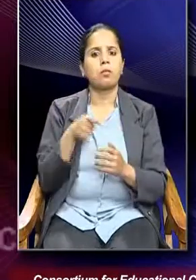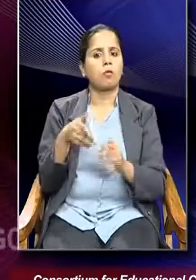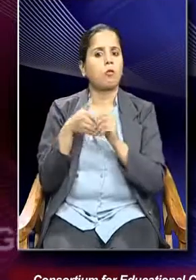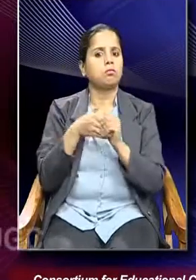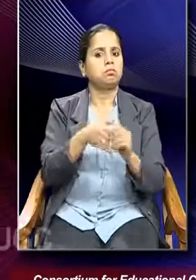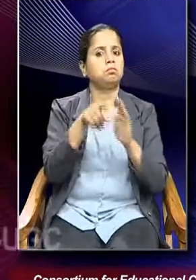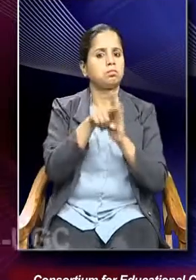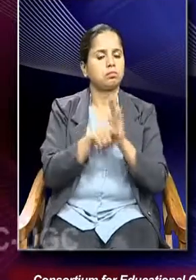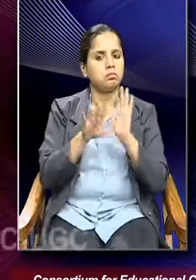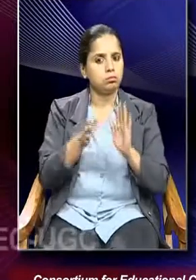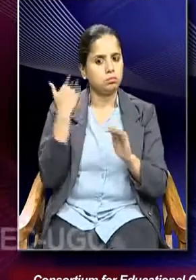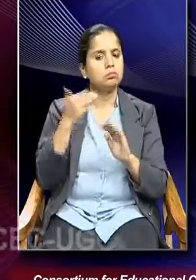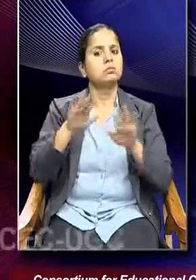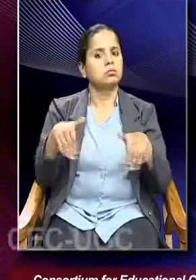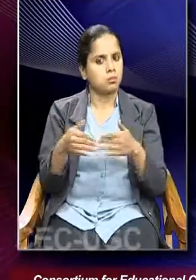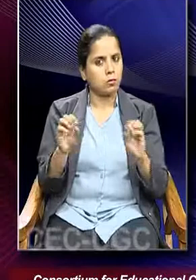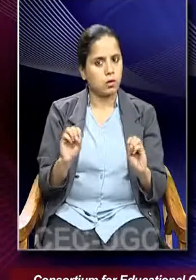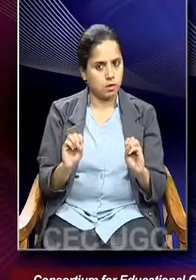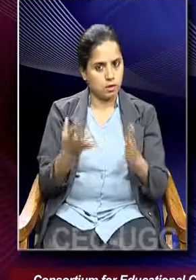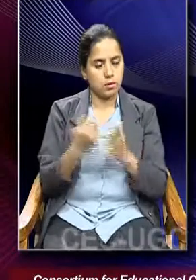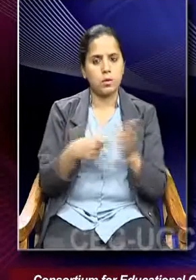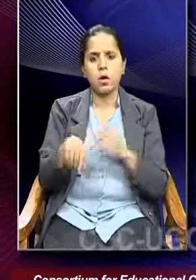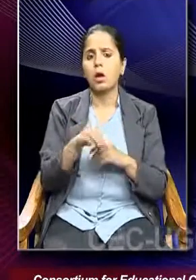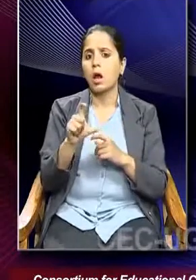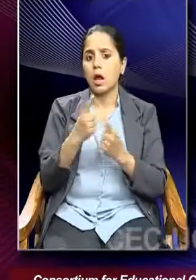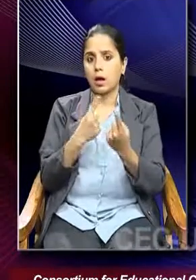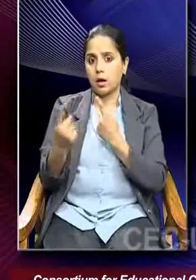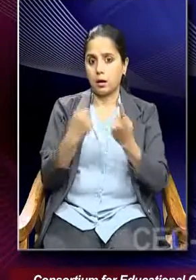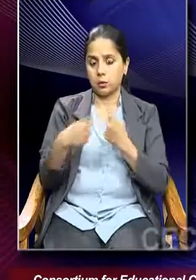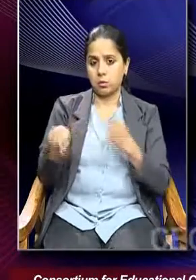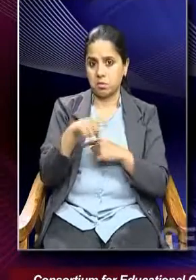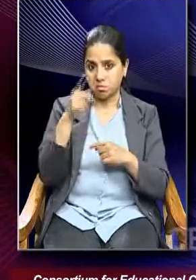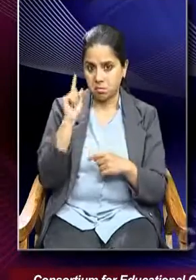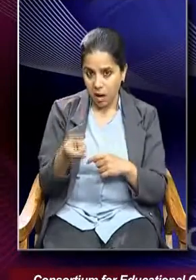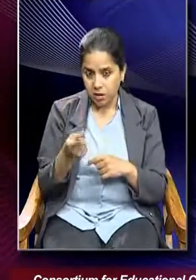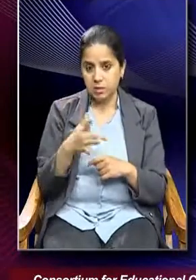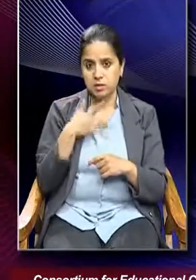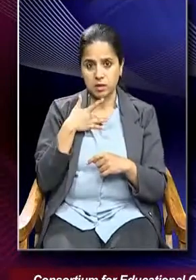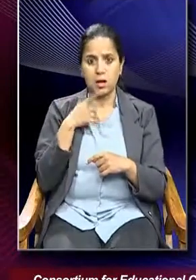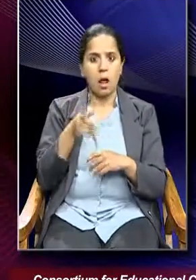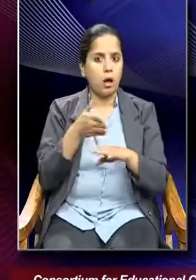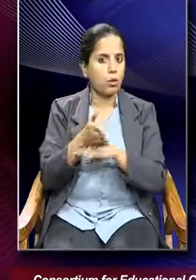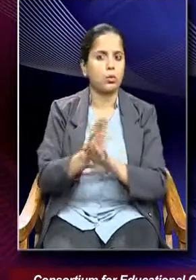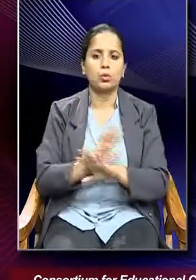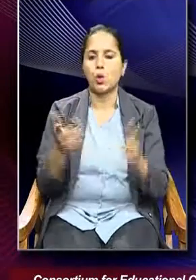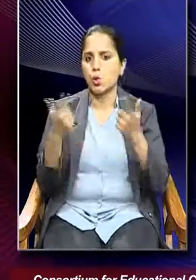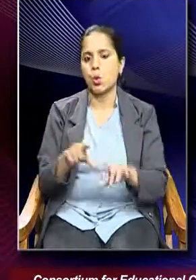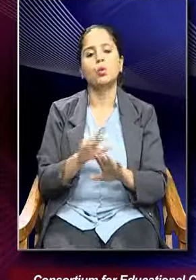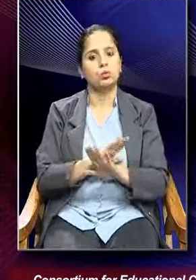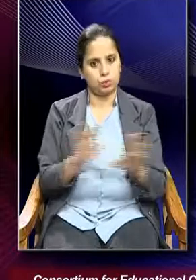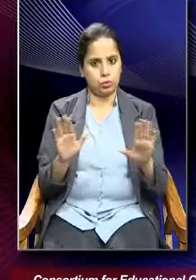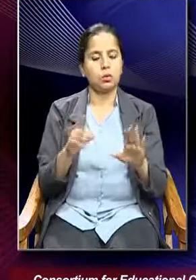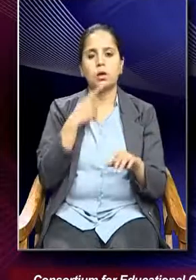guideline that was introduced, that the consumers should not be at harm or at loss. It